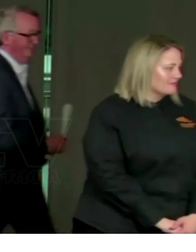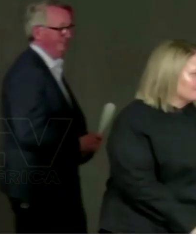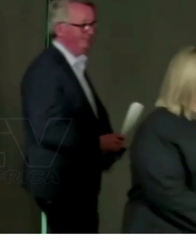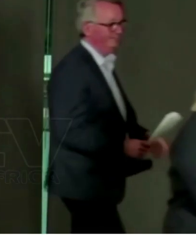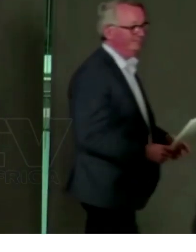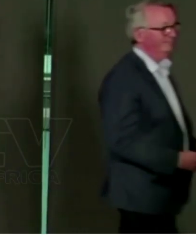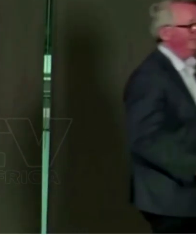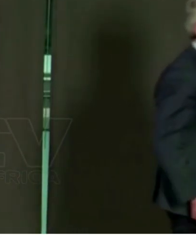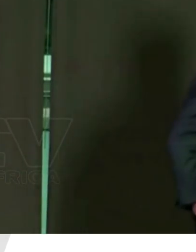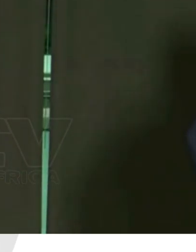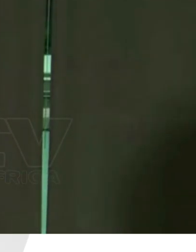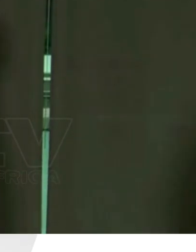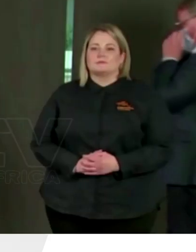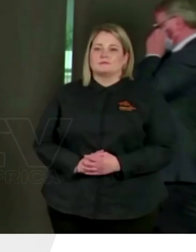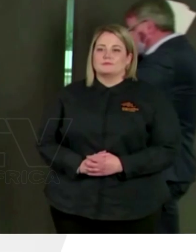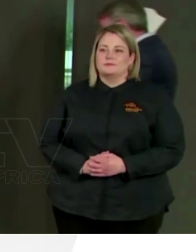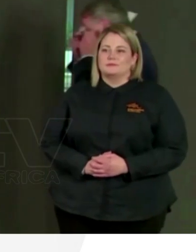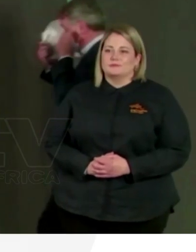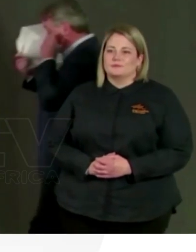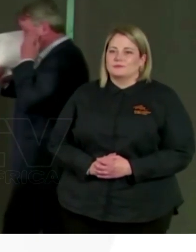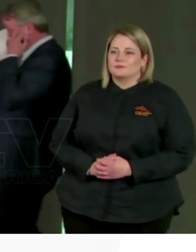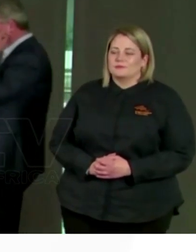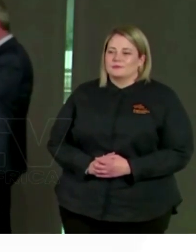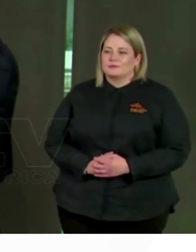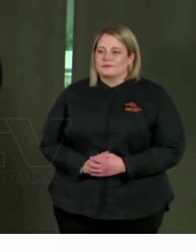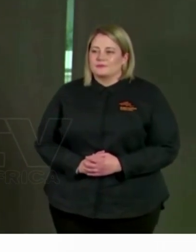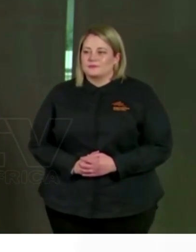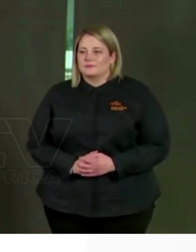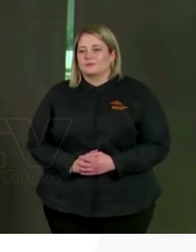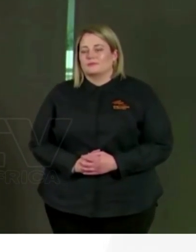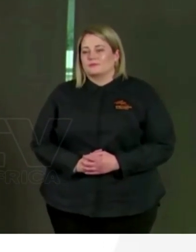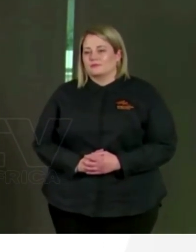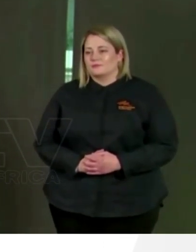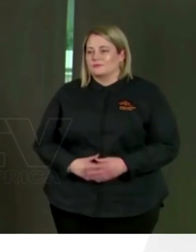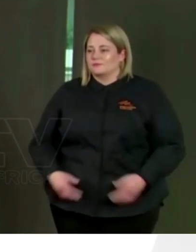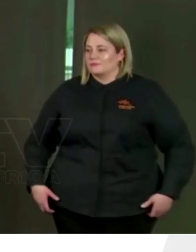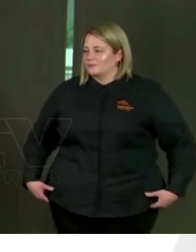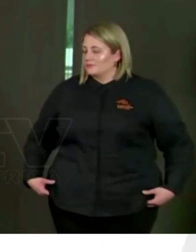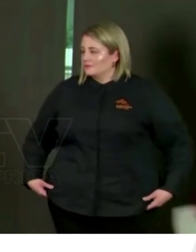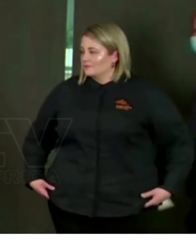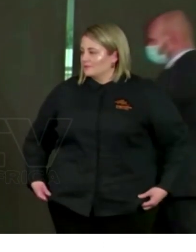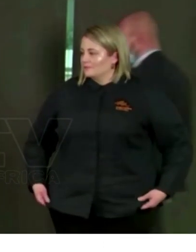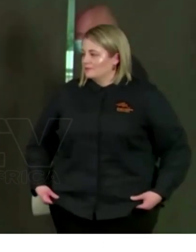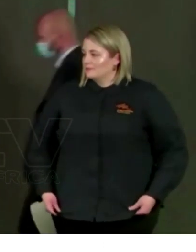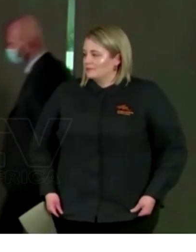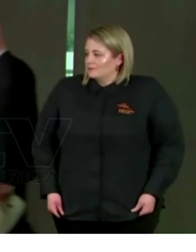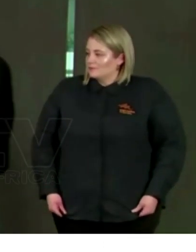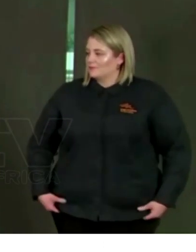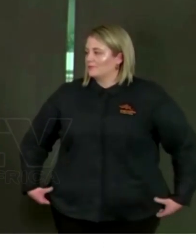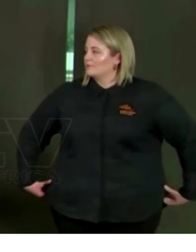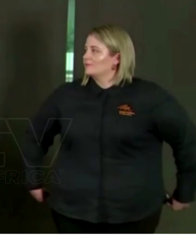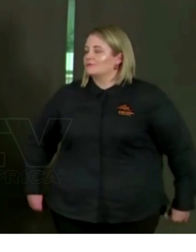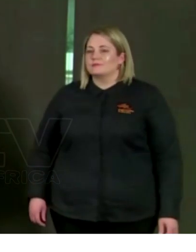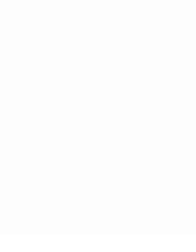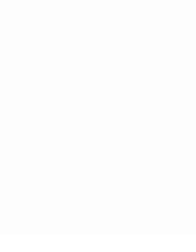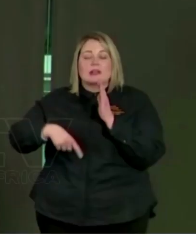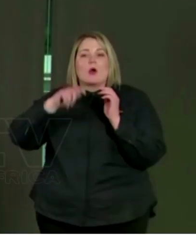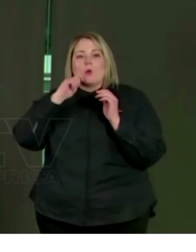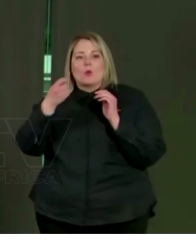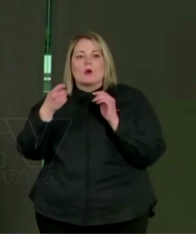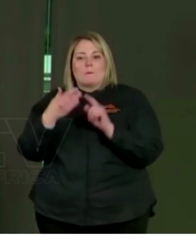new locally acquired COVID-19 cases were reported, taking the total infections in the clusters to 54. Tuesday's